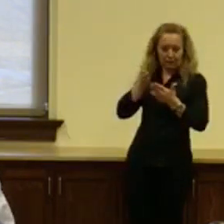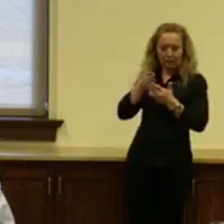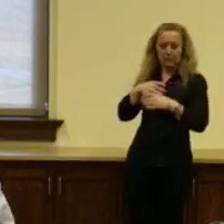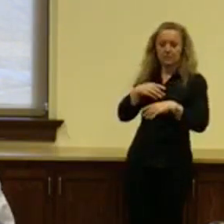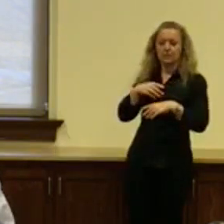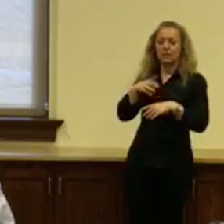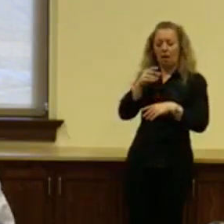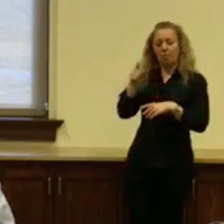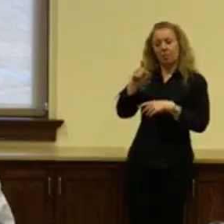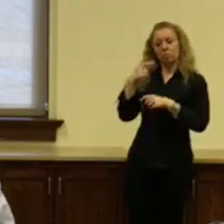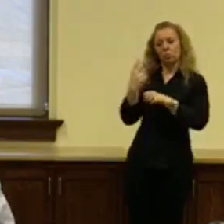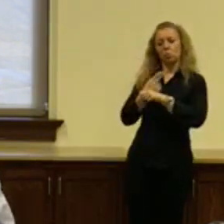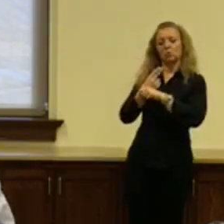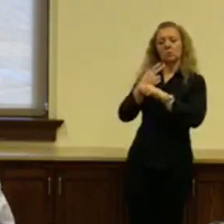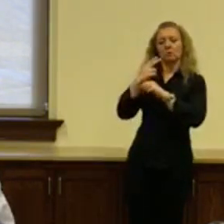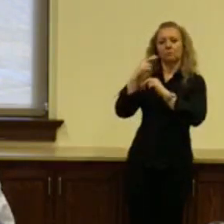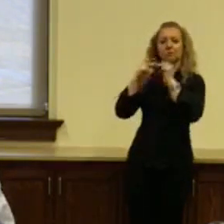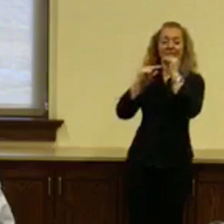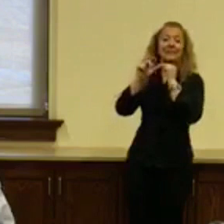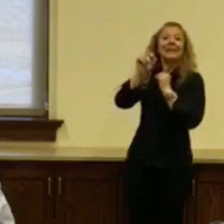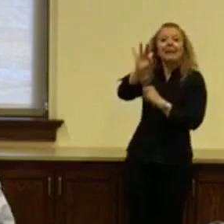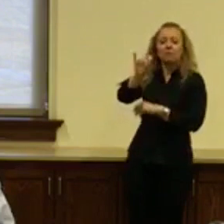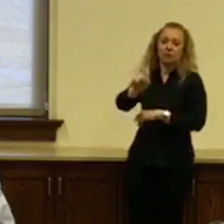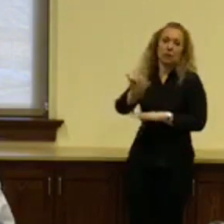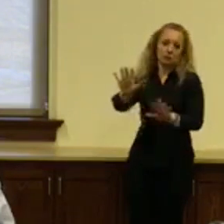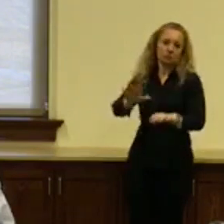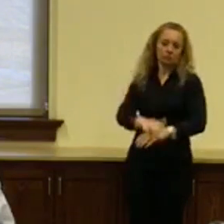are utilizing those facilities if they're needed.